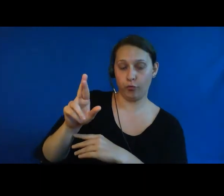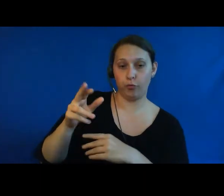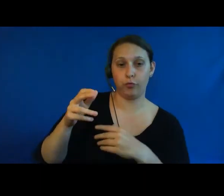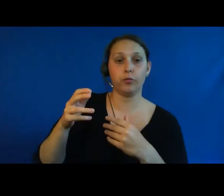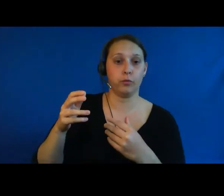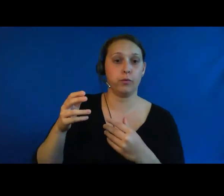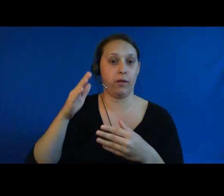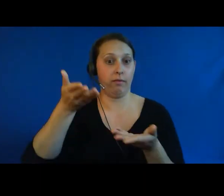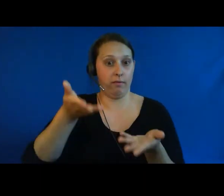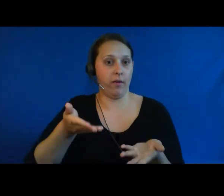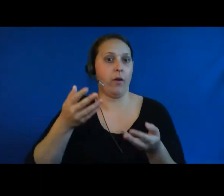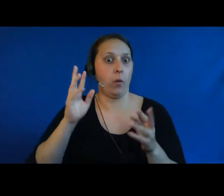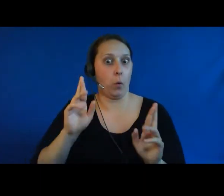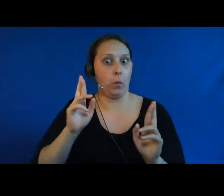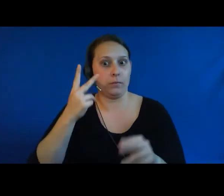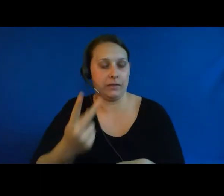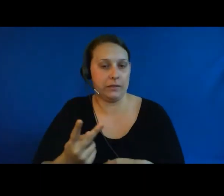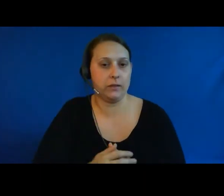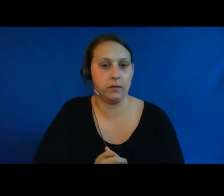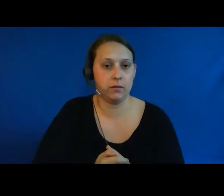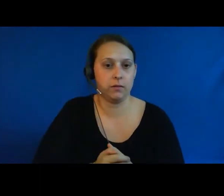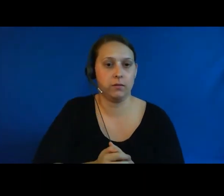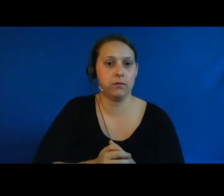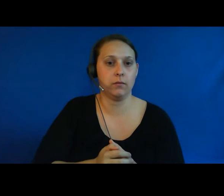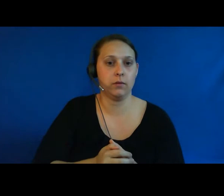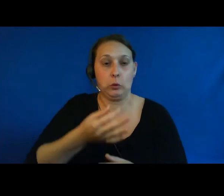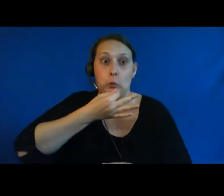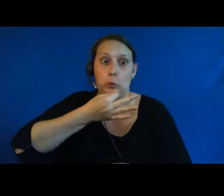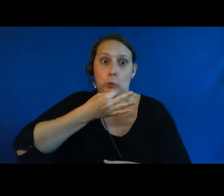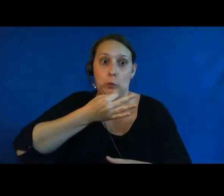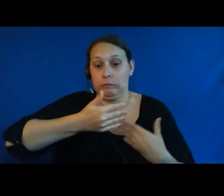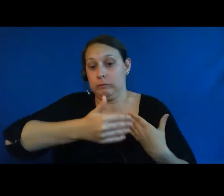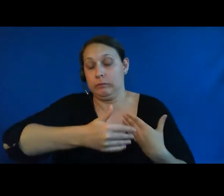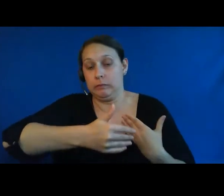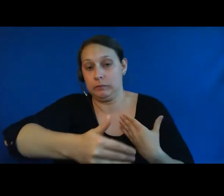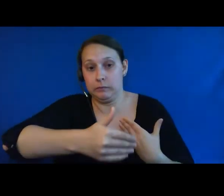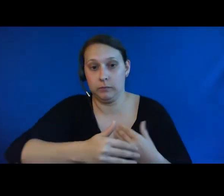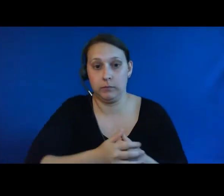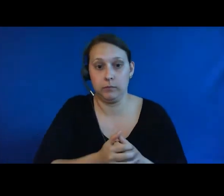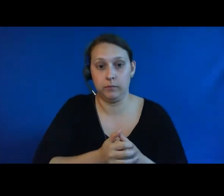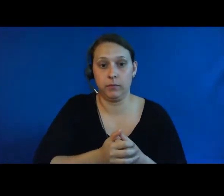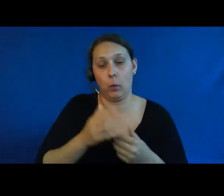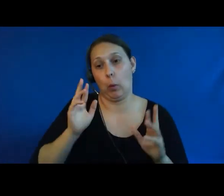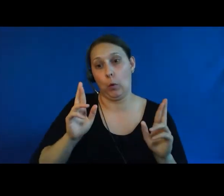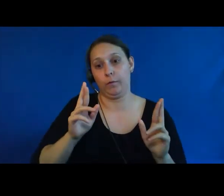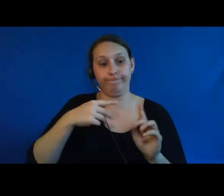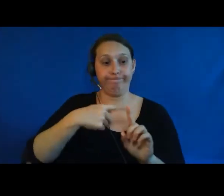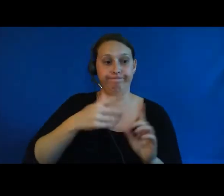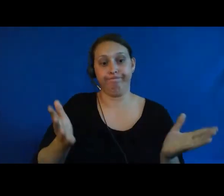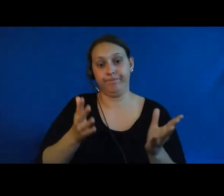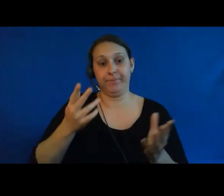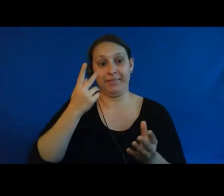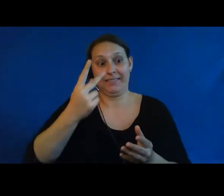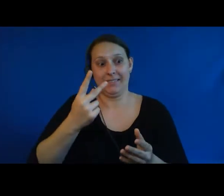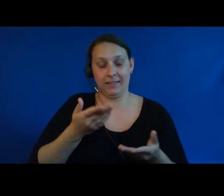likely that there will be within the estate soon, and that's something we'd love to encourage. And